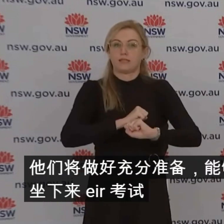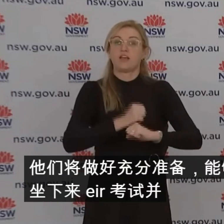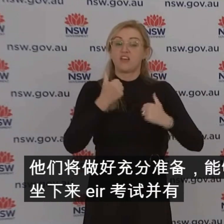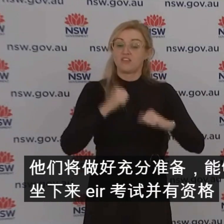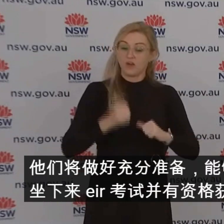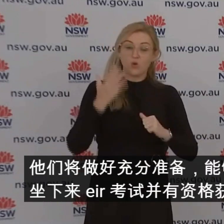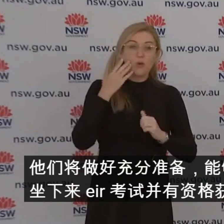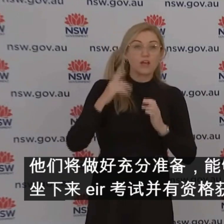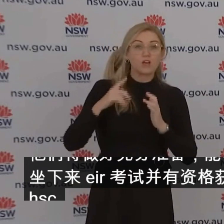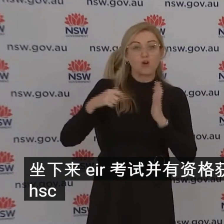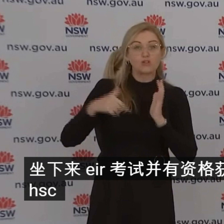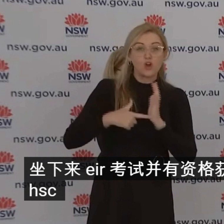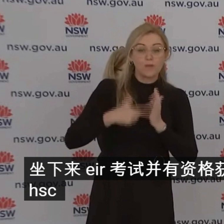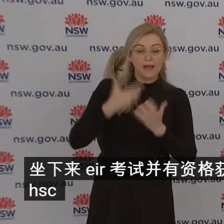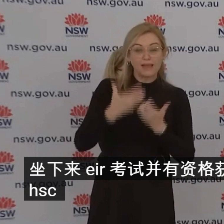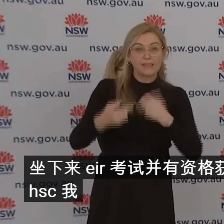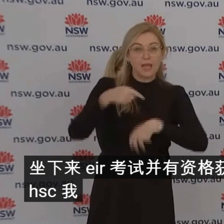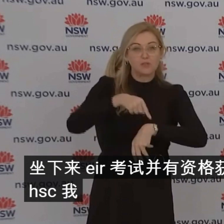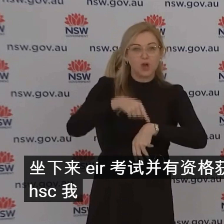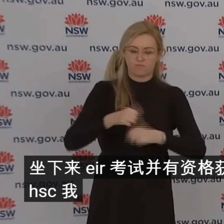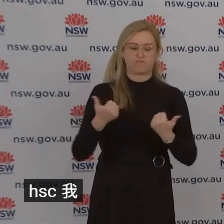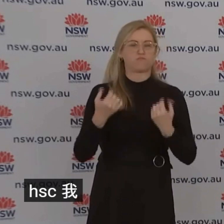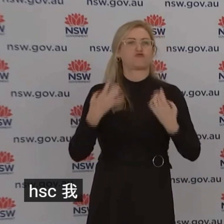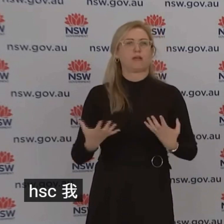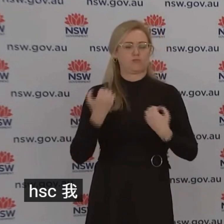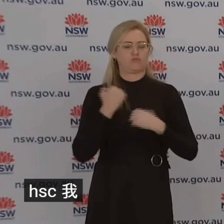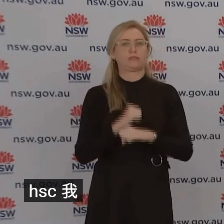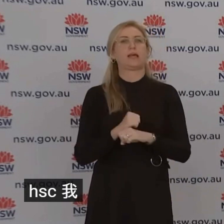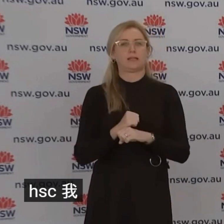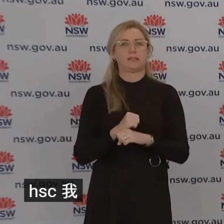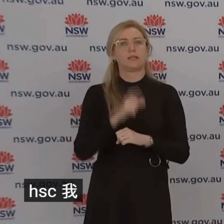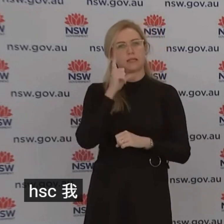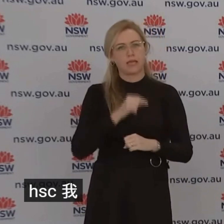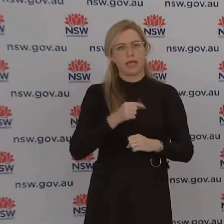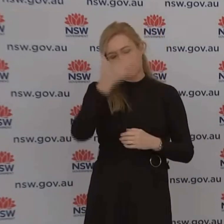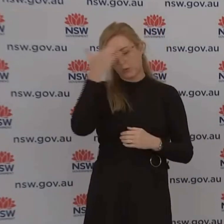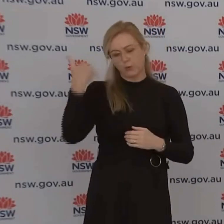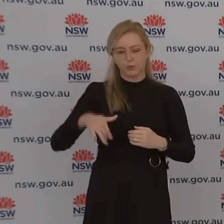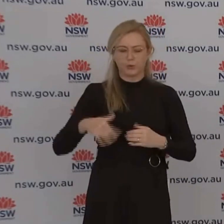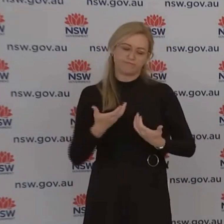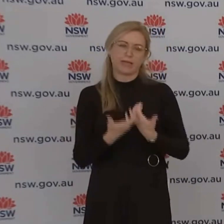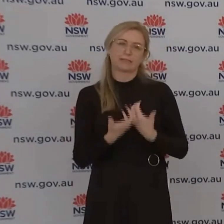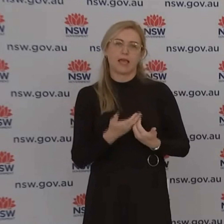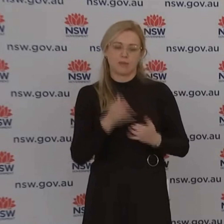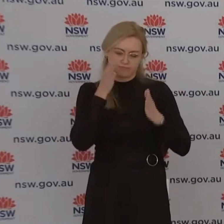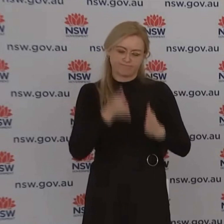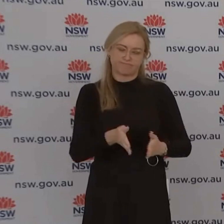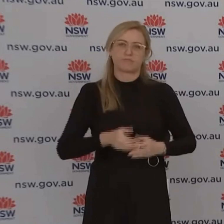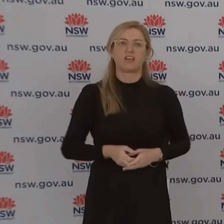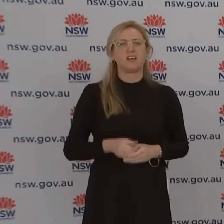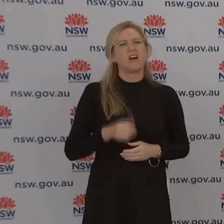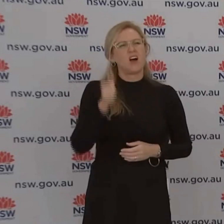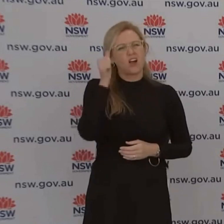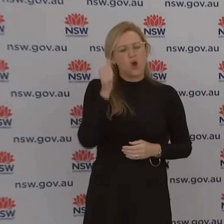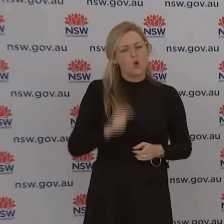their exams and qualify for their HSC. I know how difficult it is for